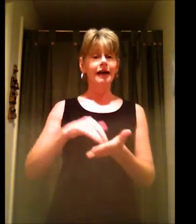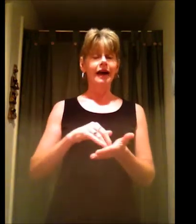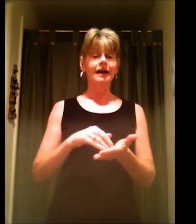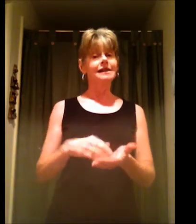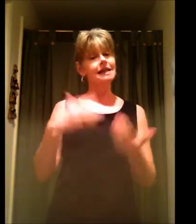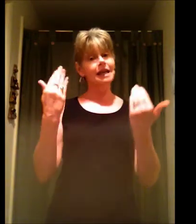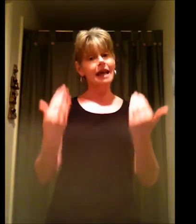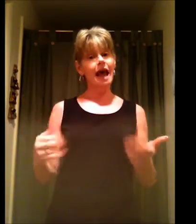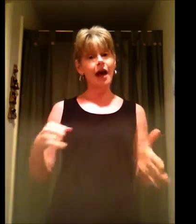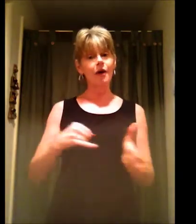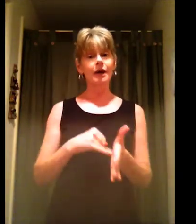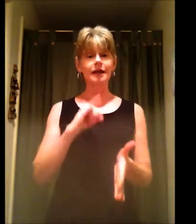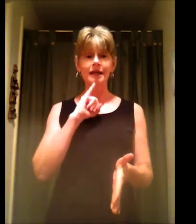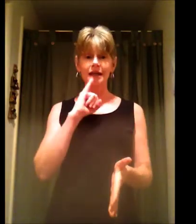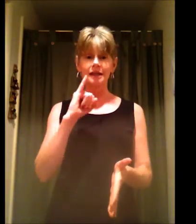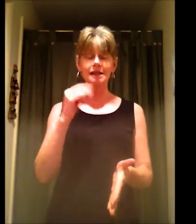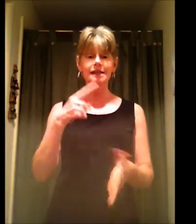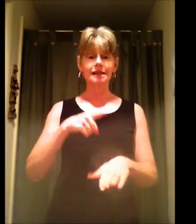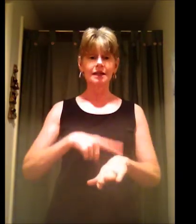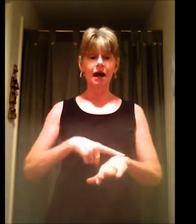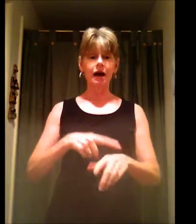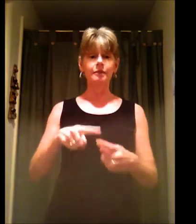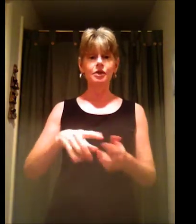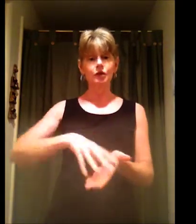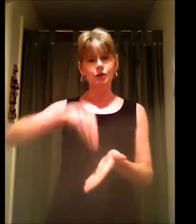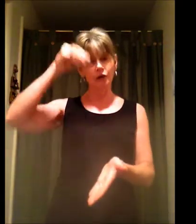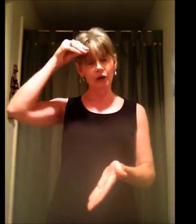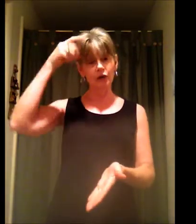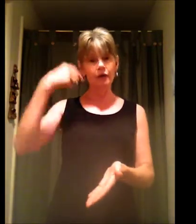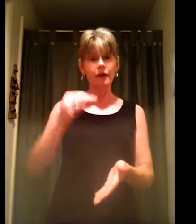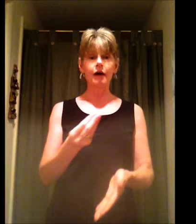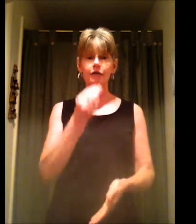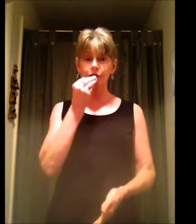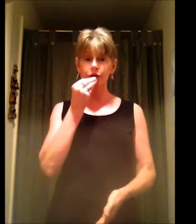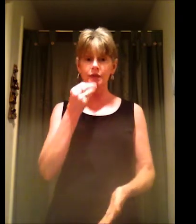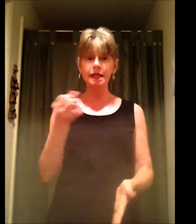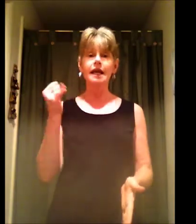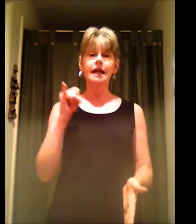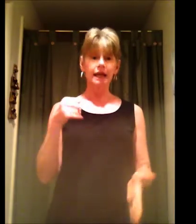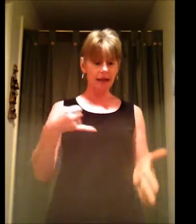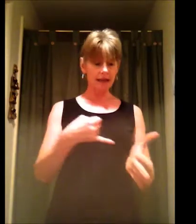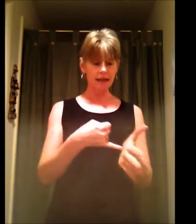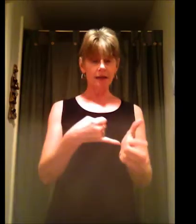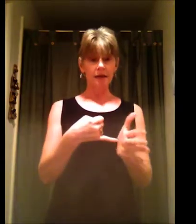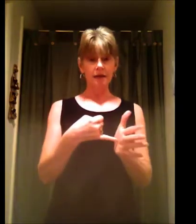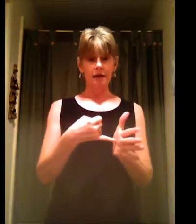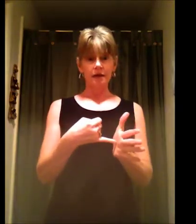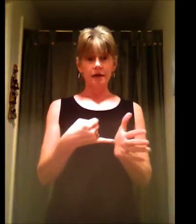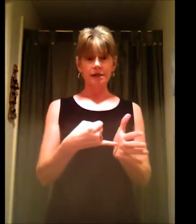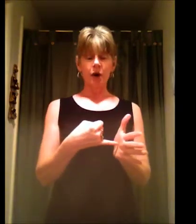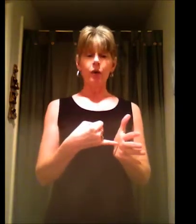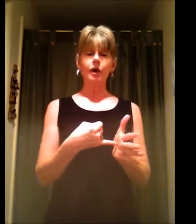again, I said now it is time to learn the foods. It, small